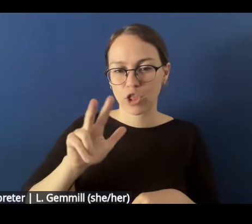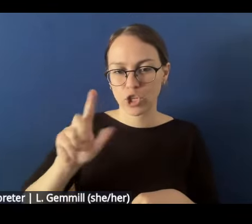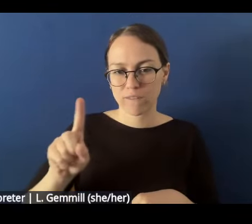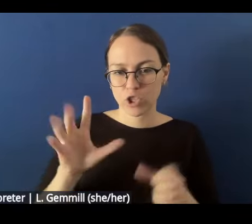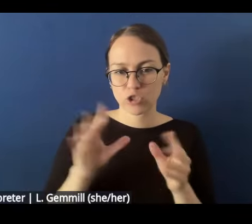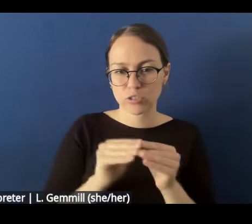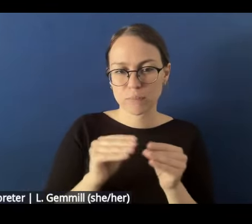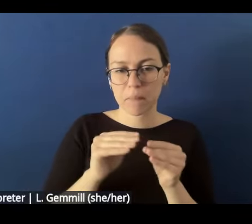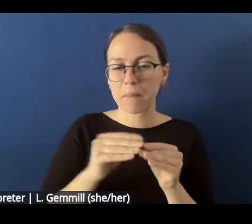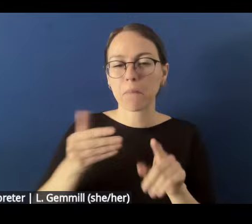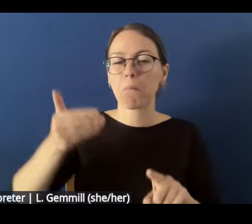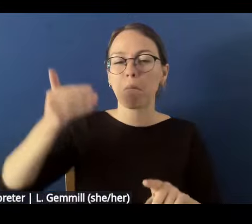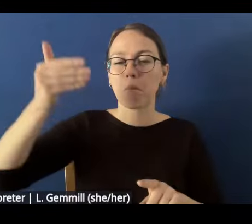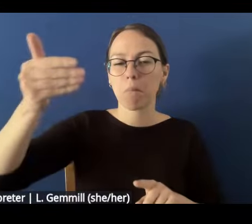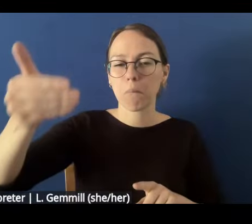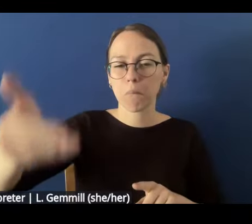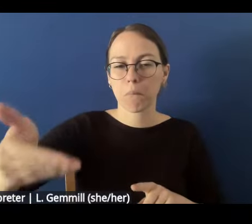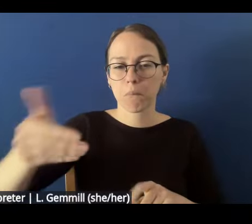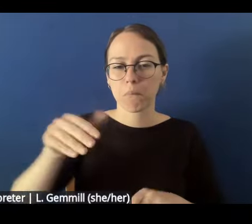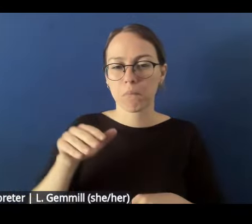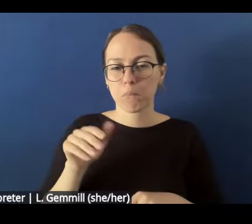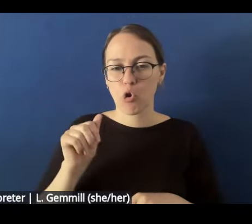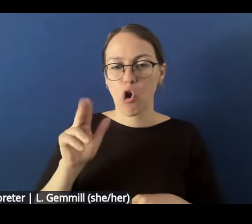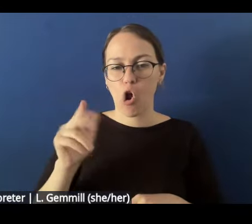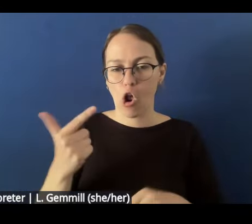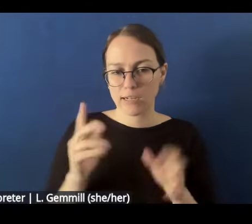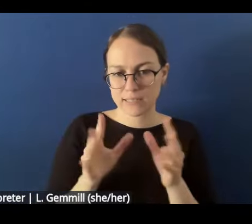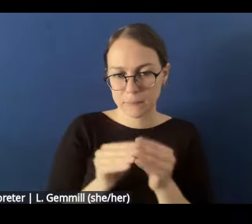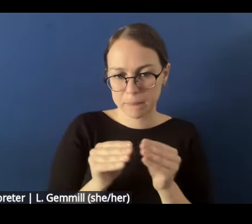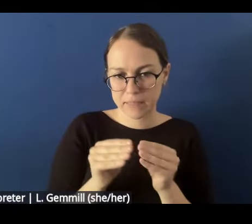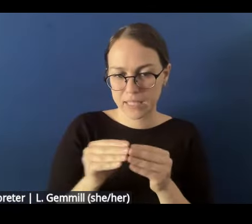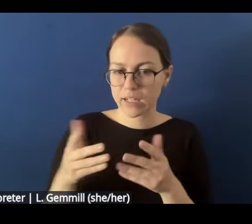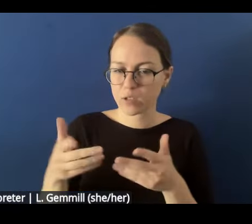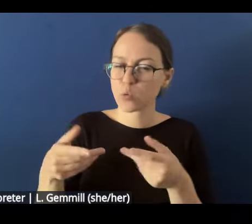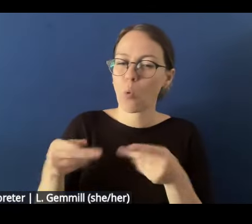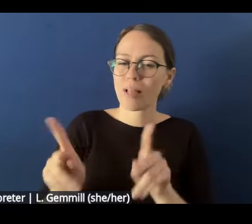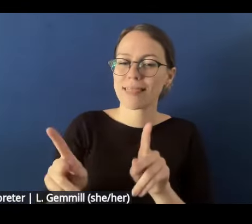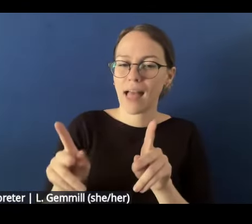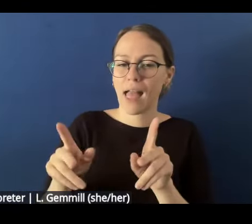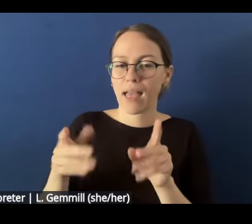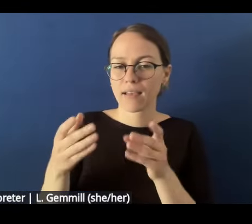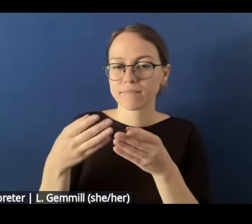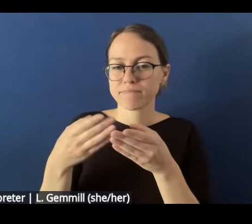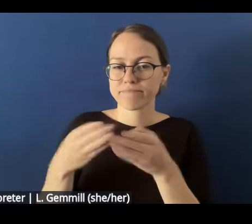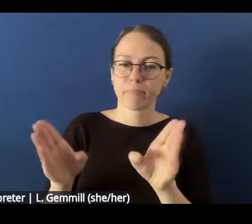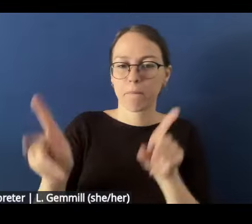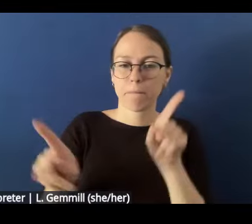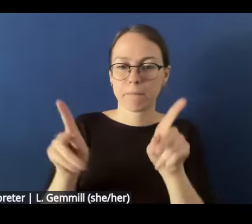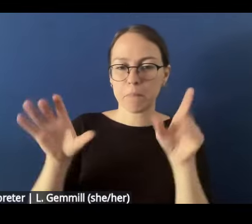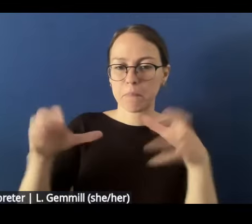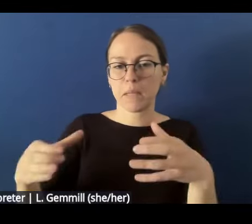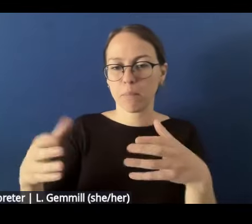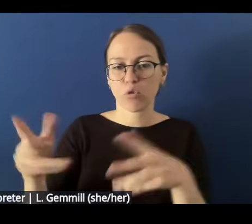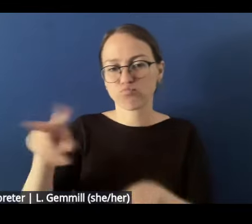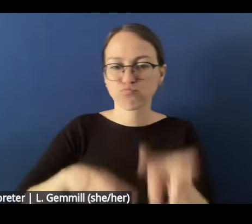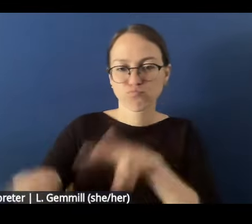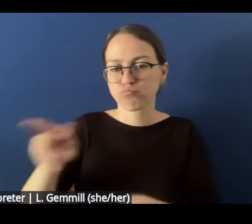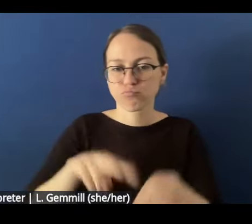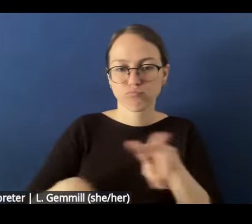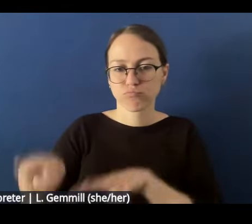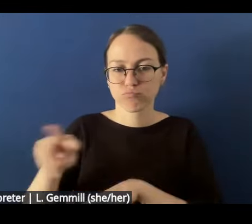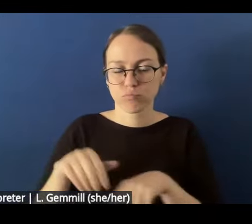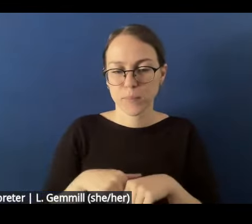meeting in August. So that way it has time to be in the public. We've got time to incorporate anything else as well. And then in the meantime, if people